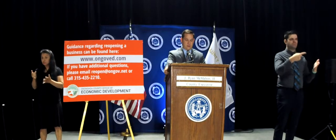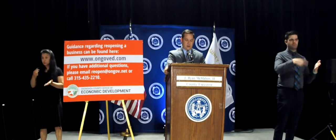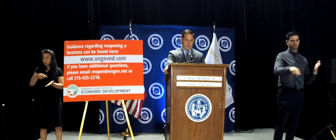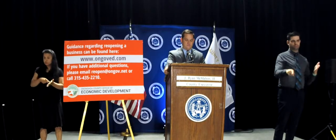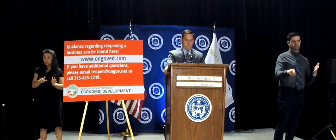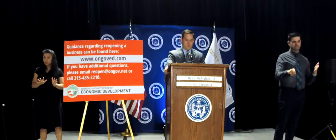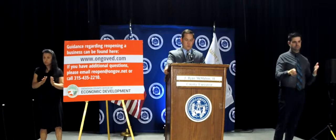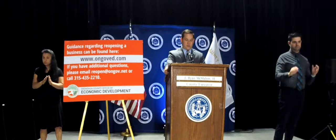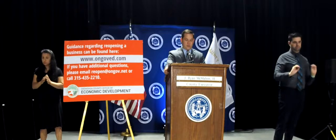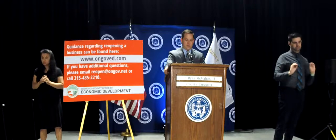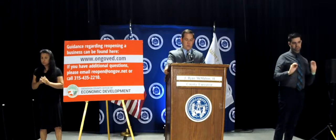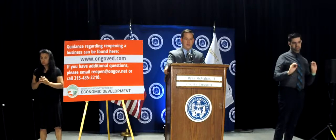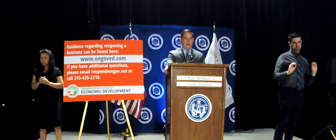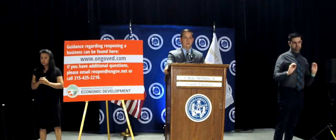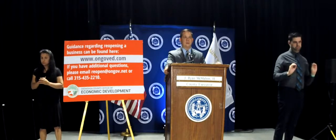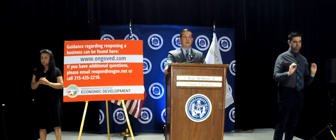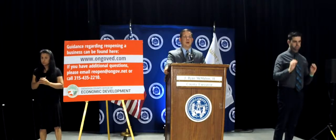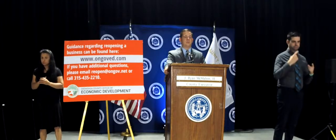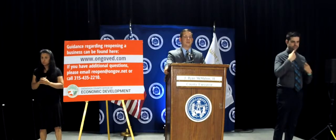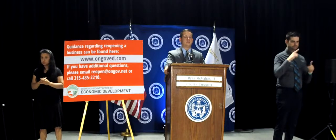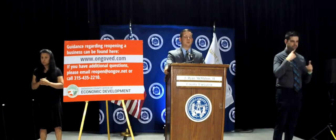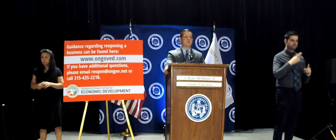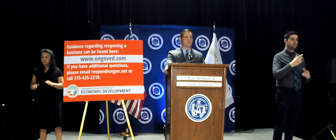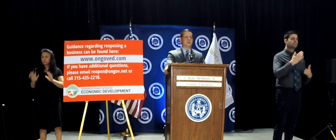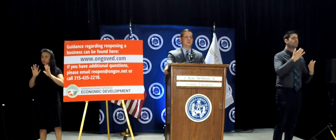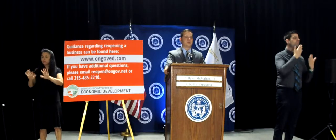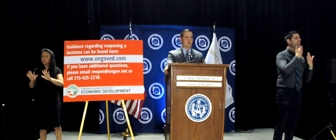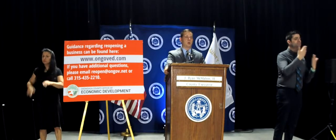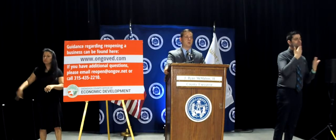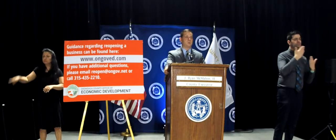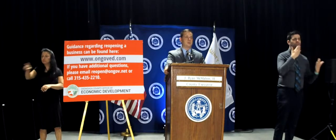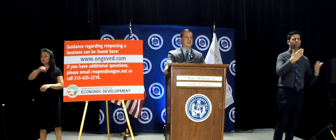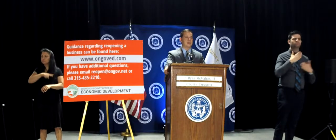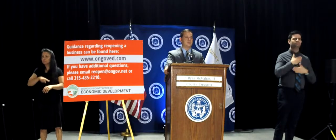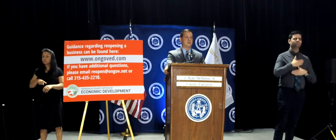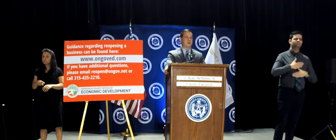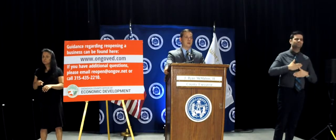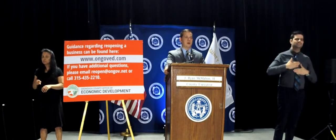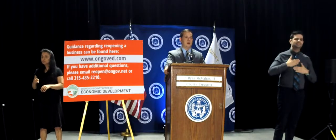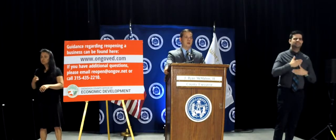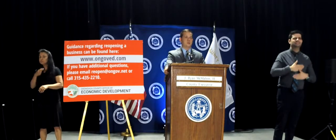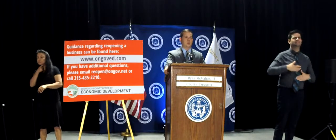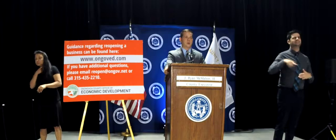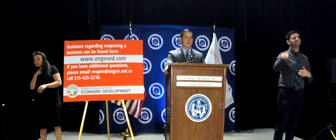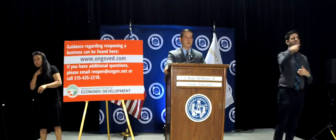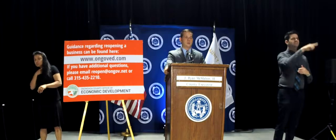But just want to thank you all again. Please, please, please be smart and be safe.